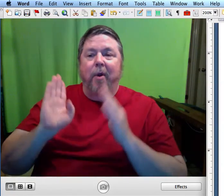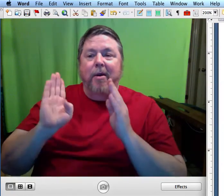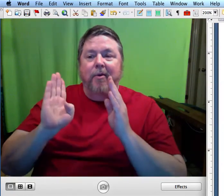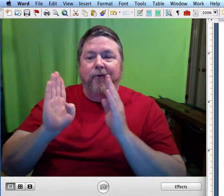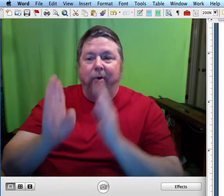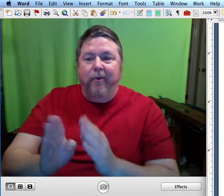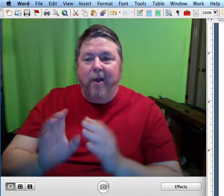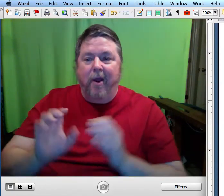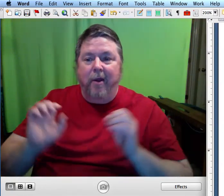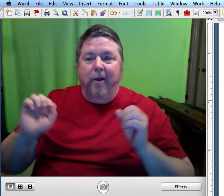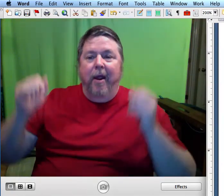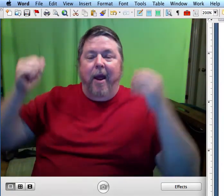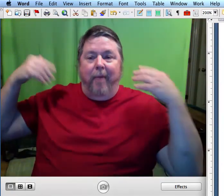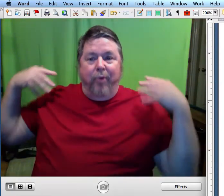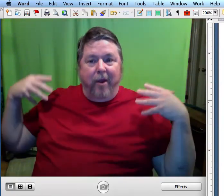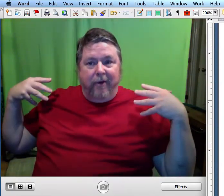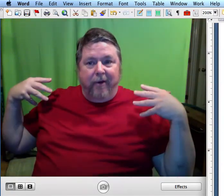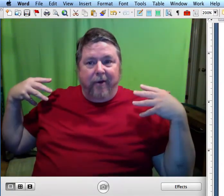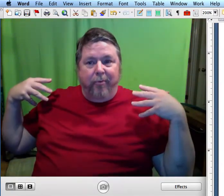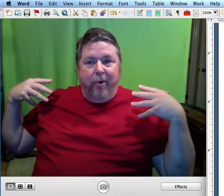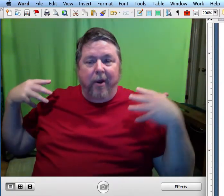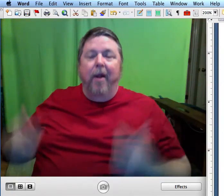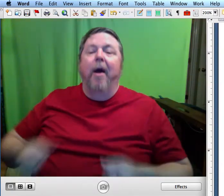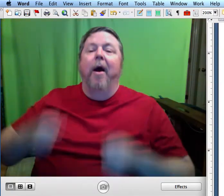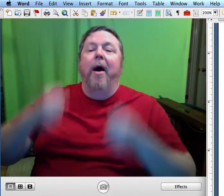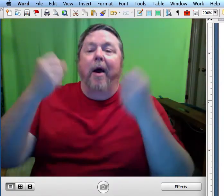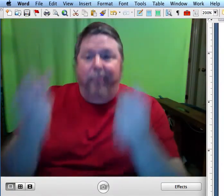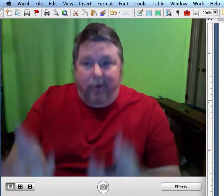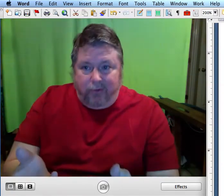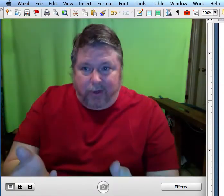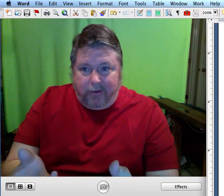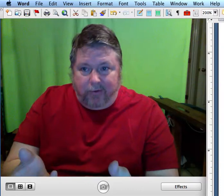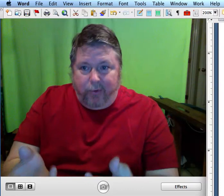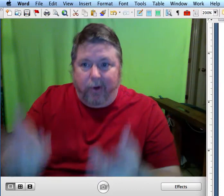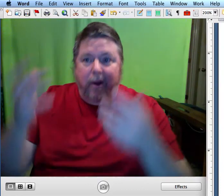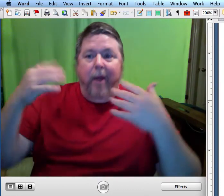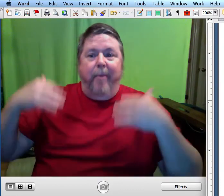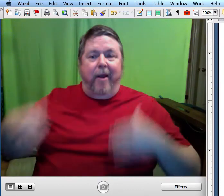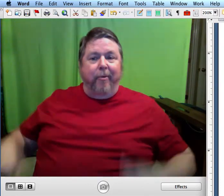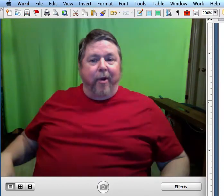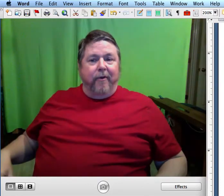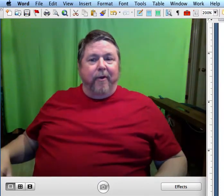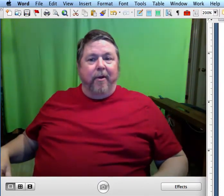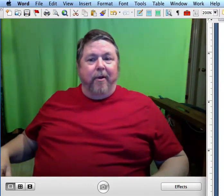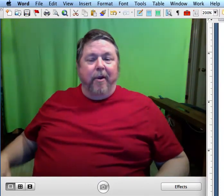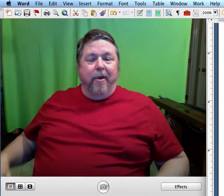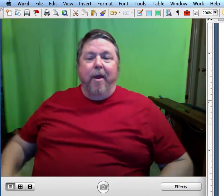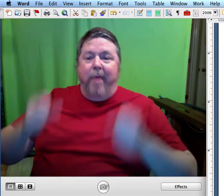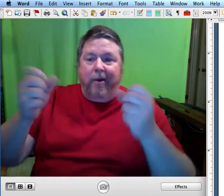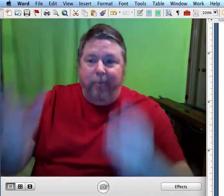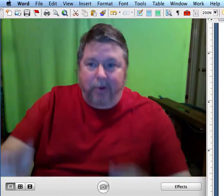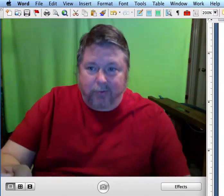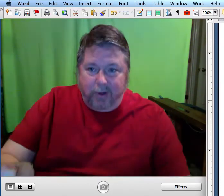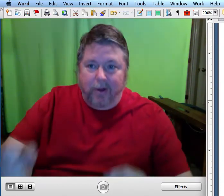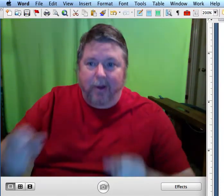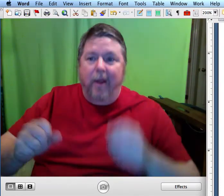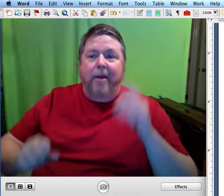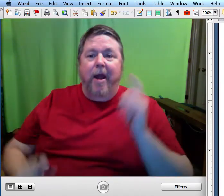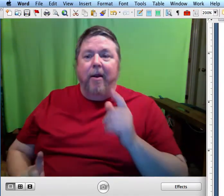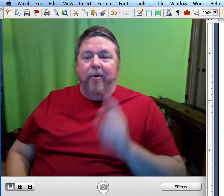to focus on, I'm processing at this point, I'm producing at this point. Back to processing, back to